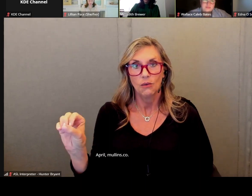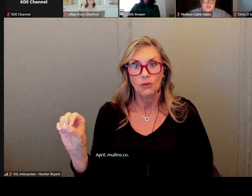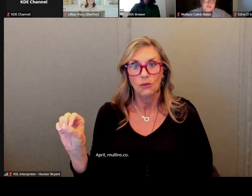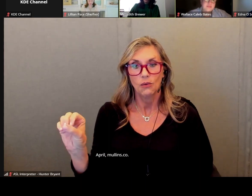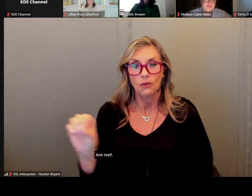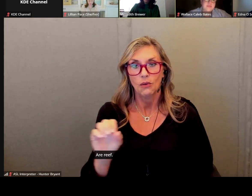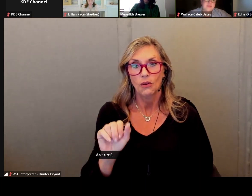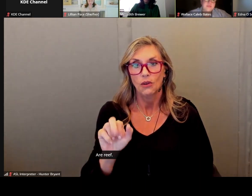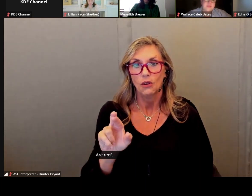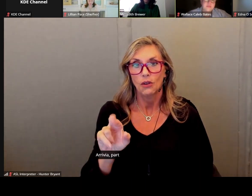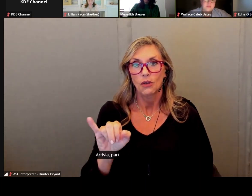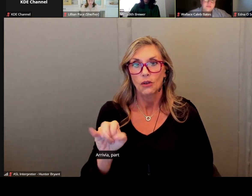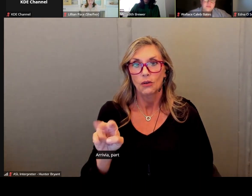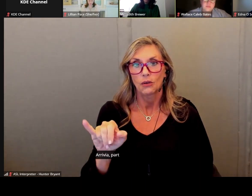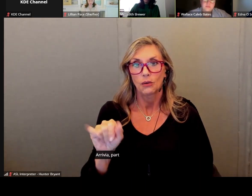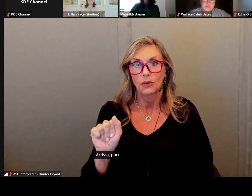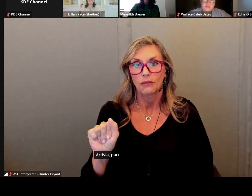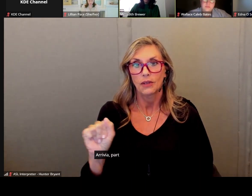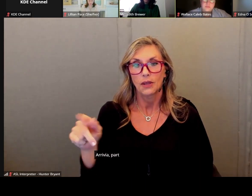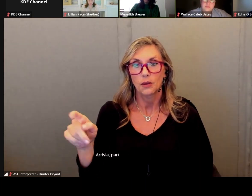Arivia Park.